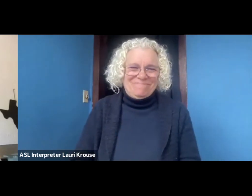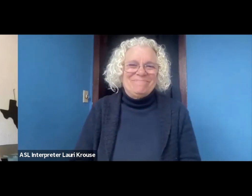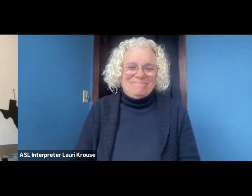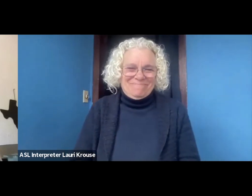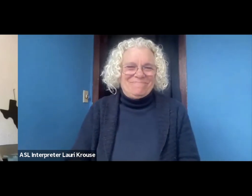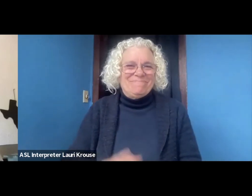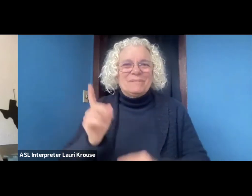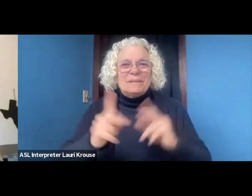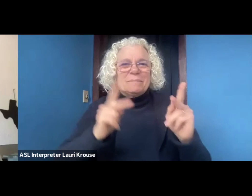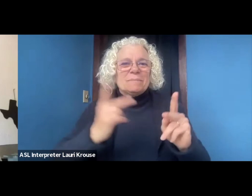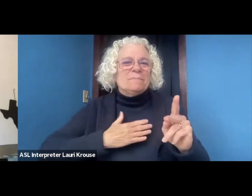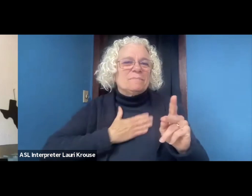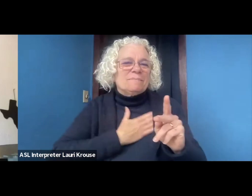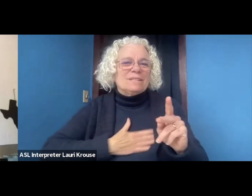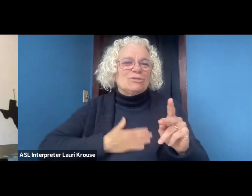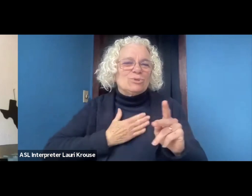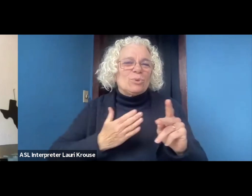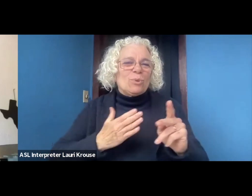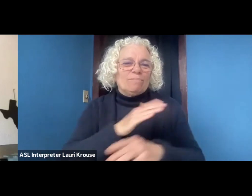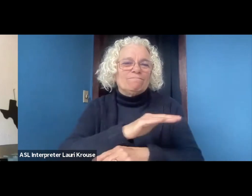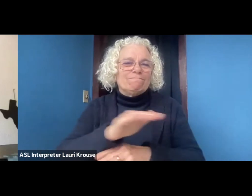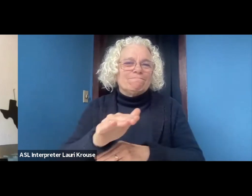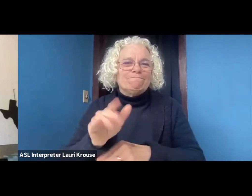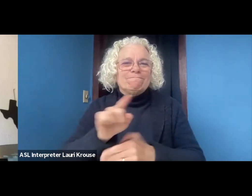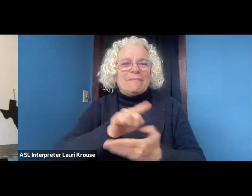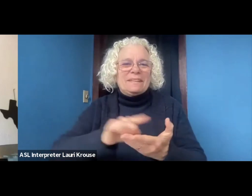And everybody have a wonderful day.